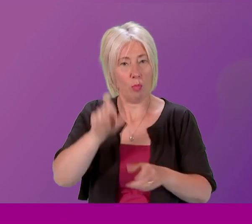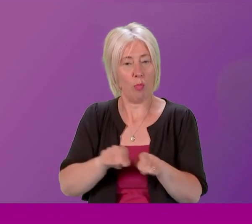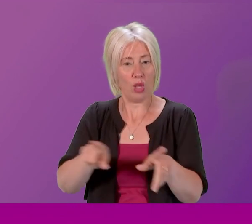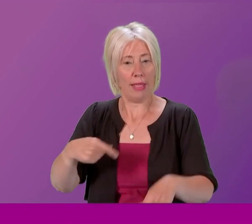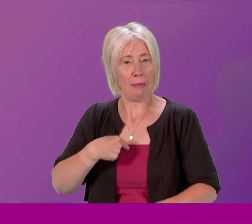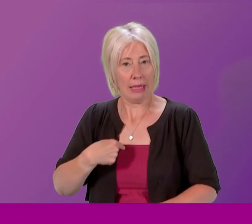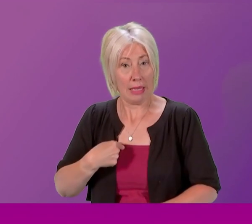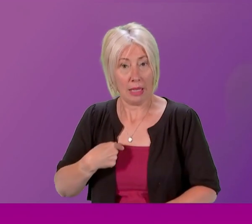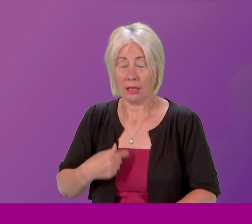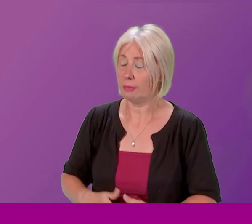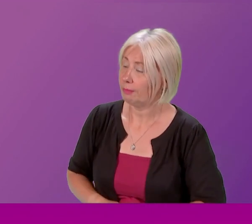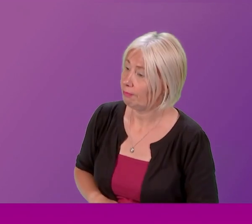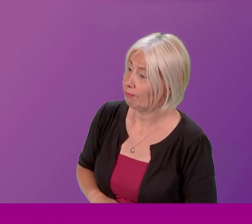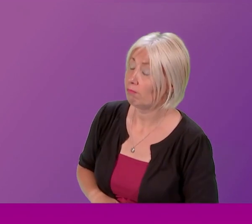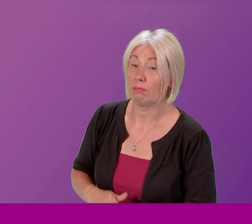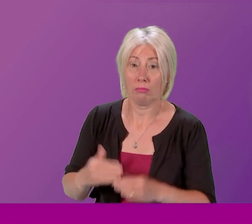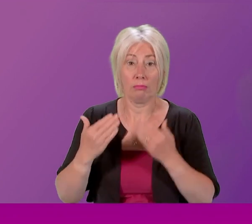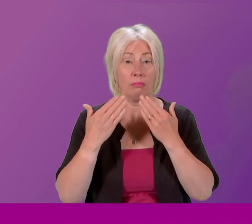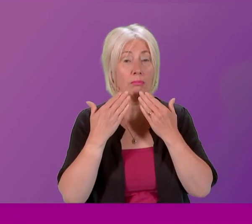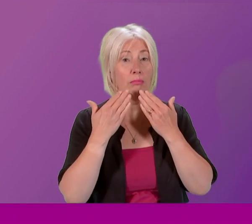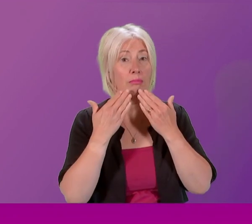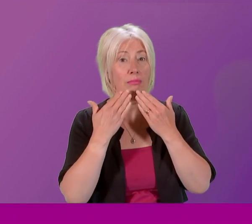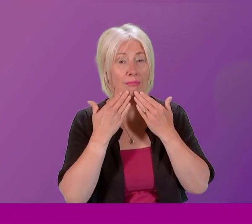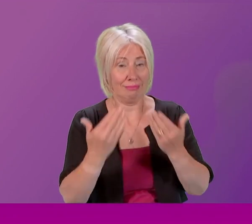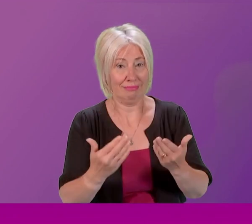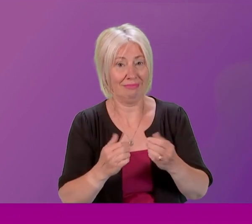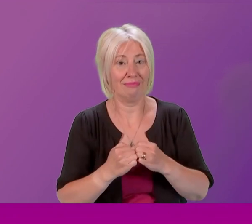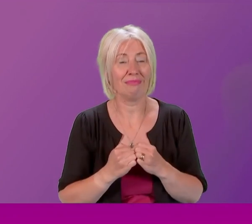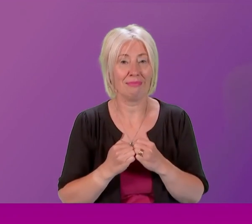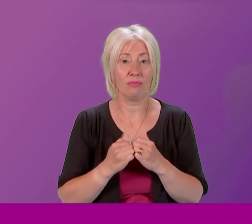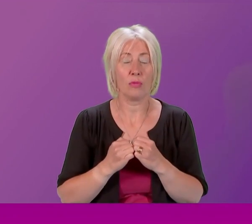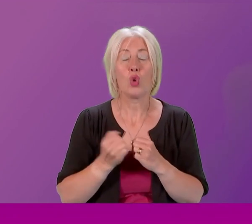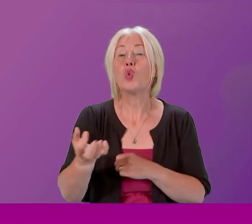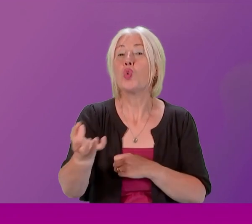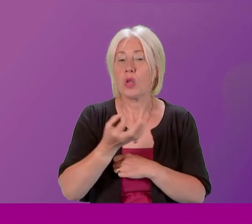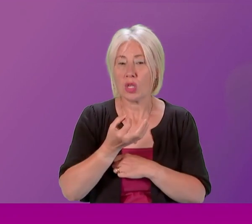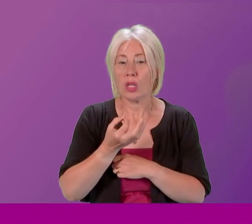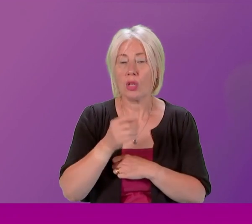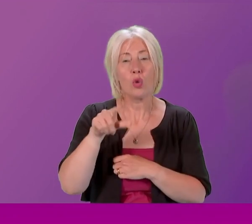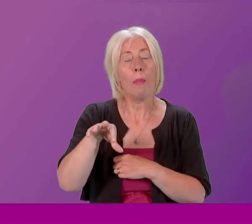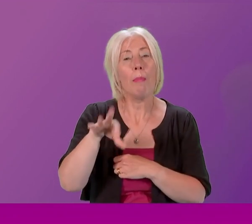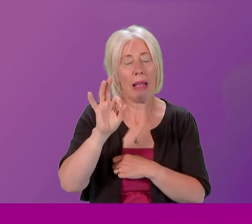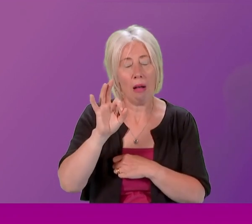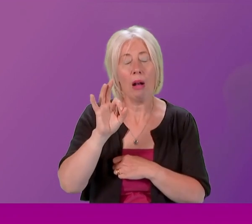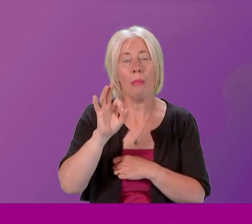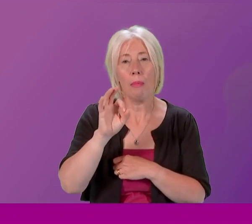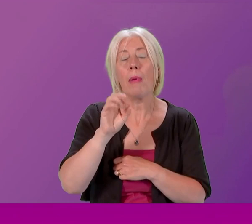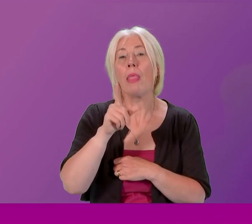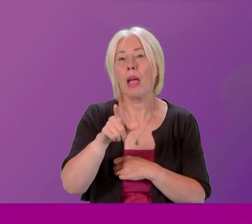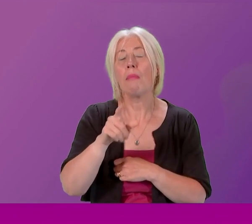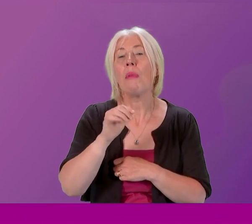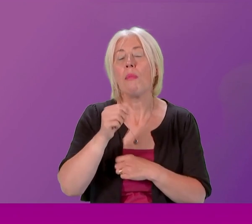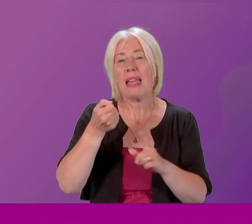Well, thank you very much for that question. And it's interesting that you pick up on the fact that perhaps we've